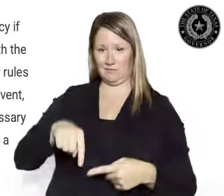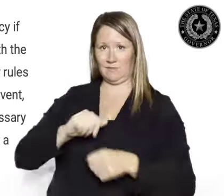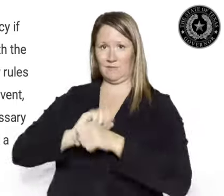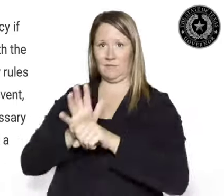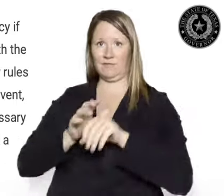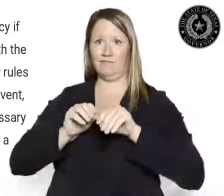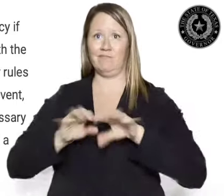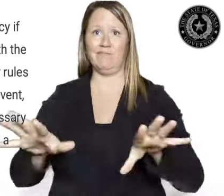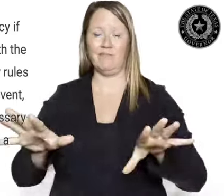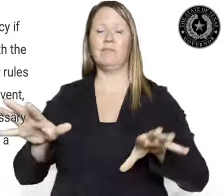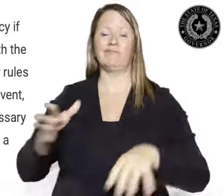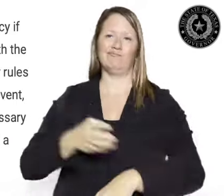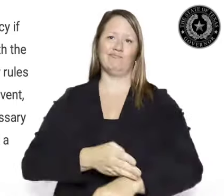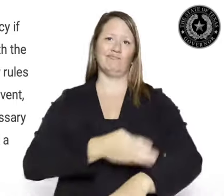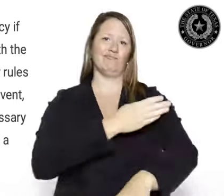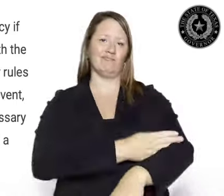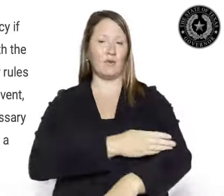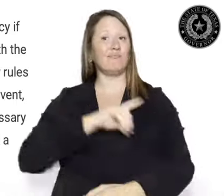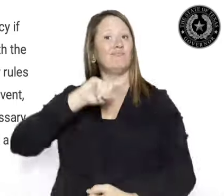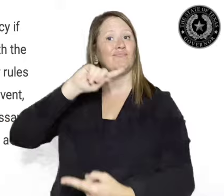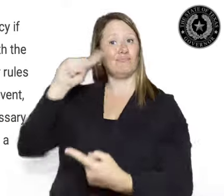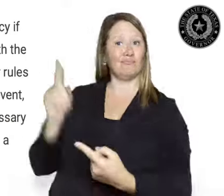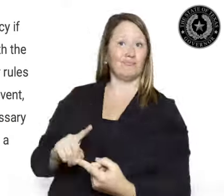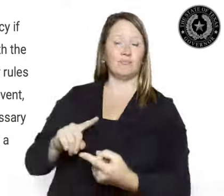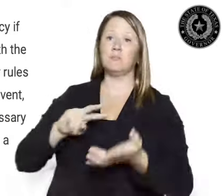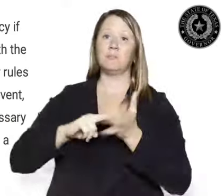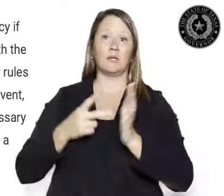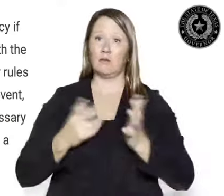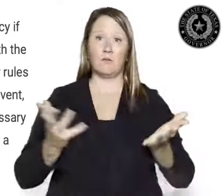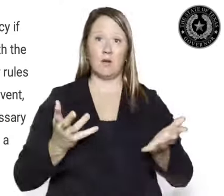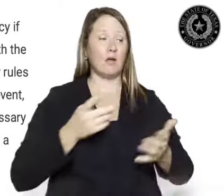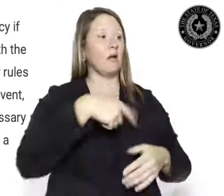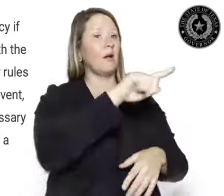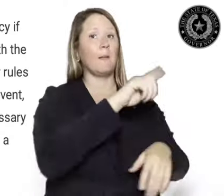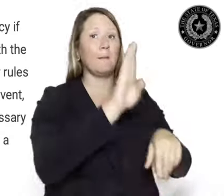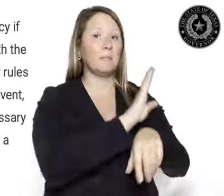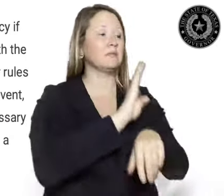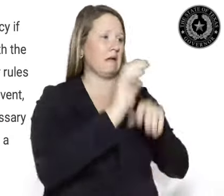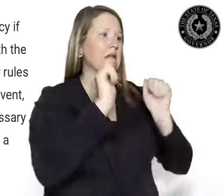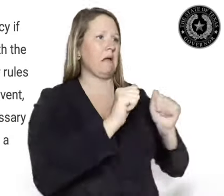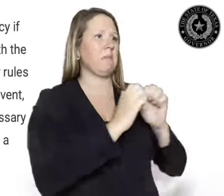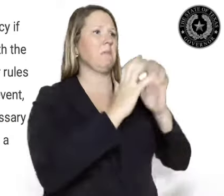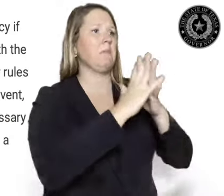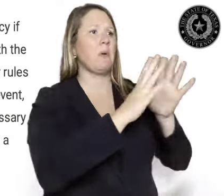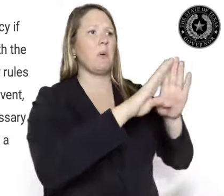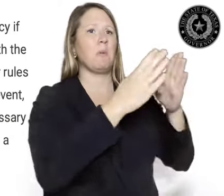or delay necessary action in coping with a disaster, and